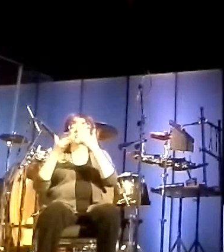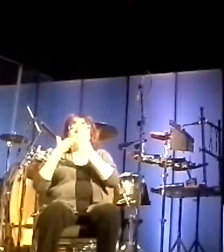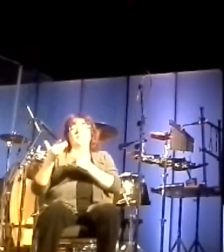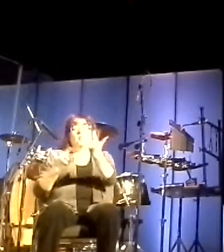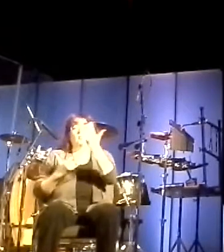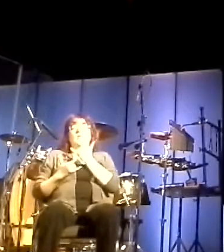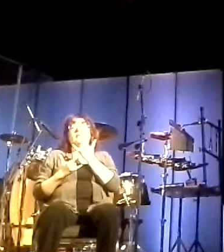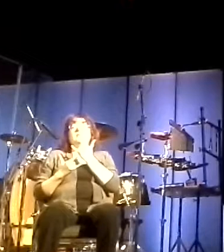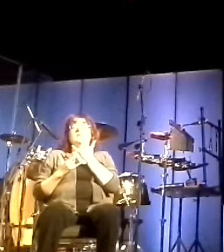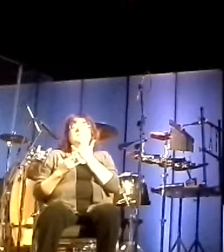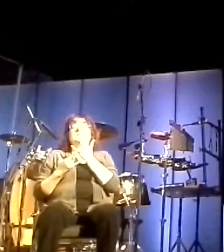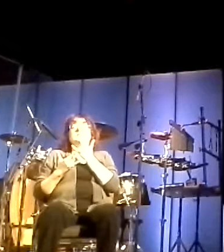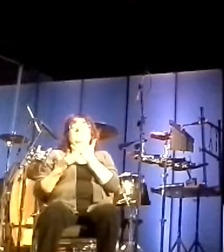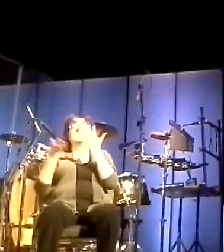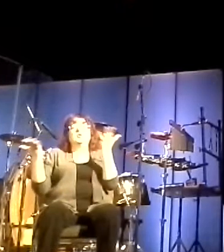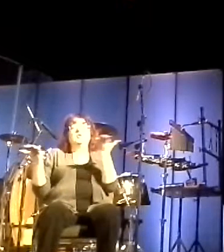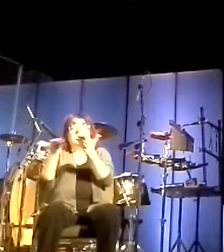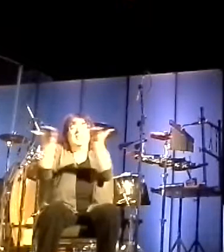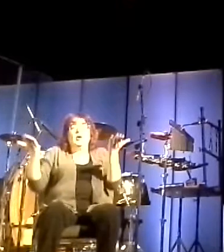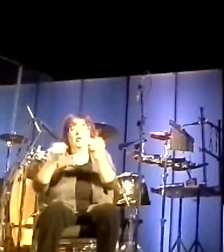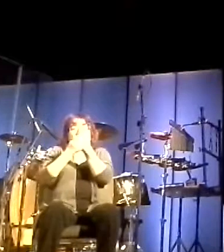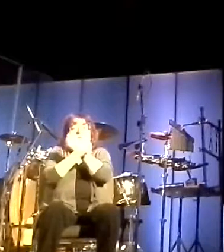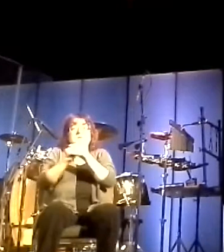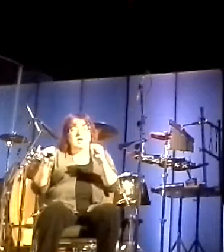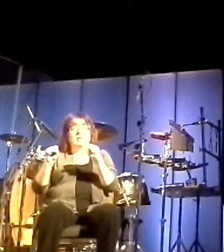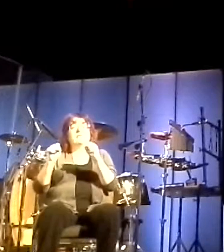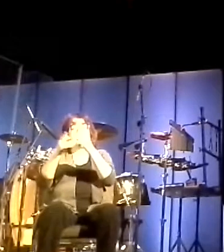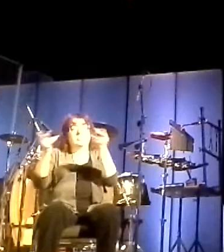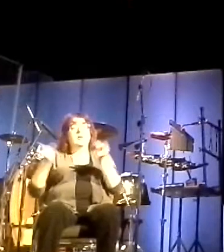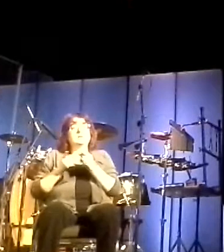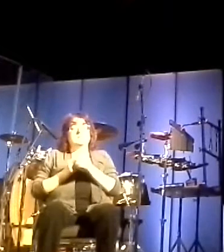you loved us. You are in a safe place.